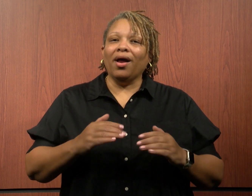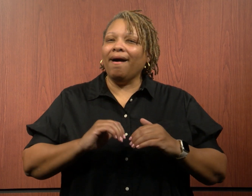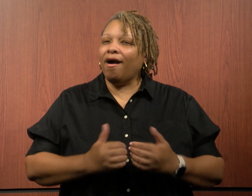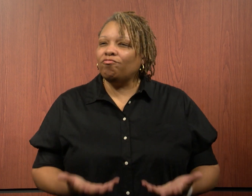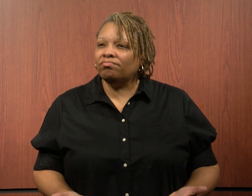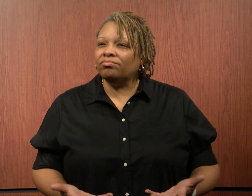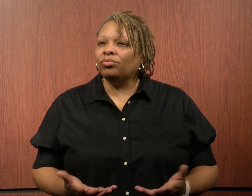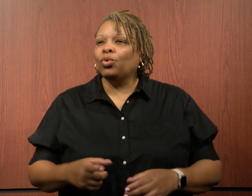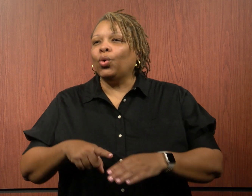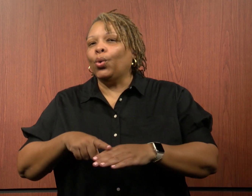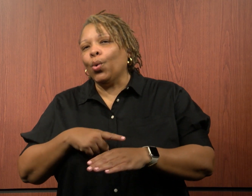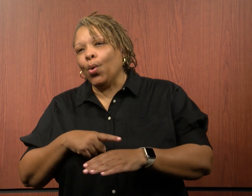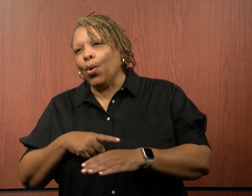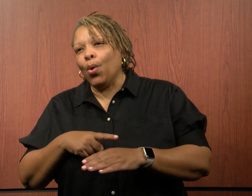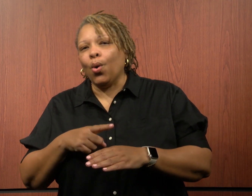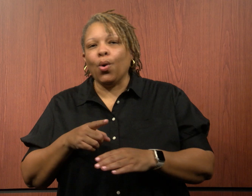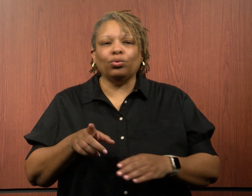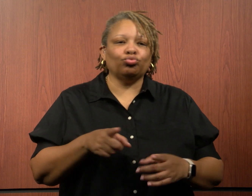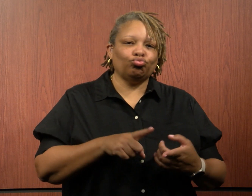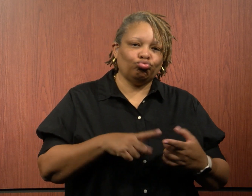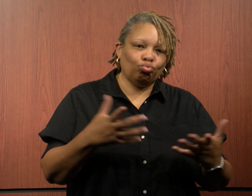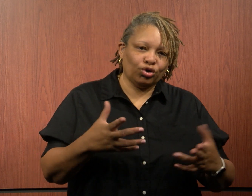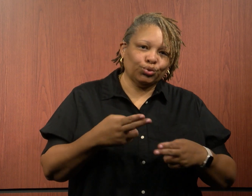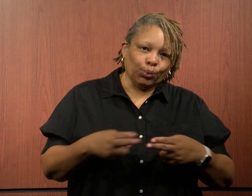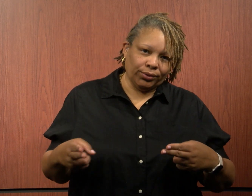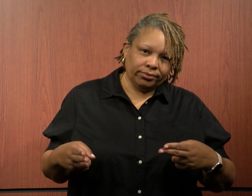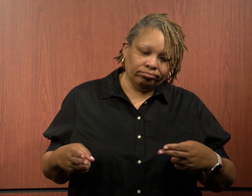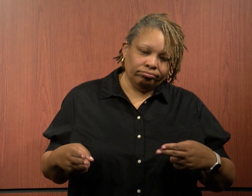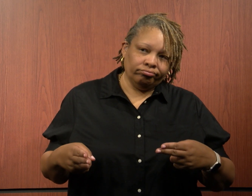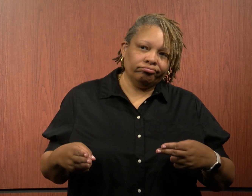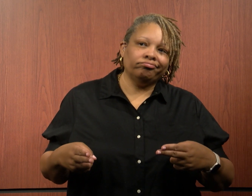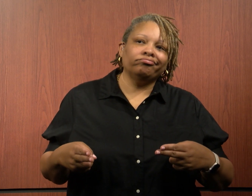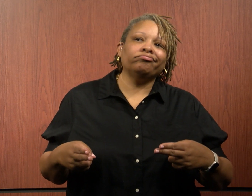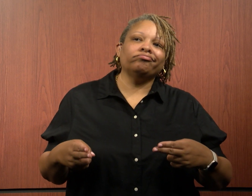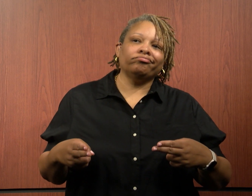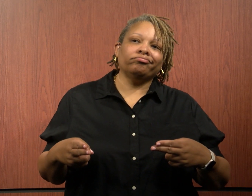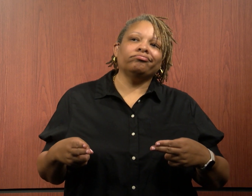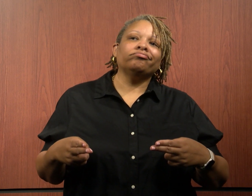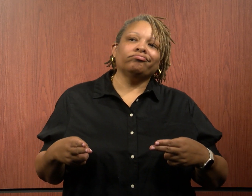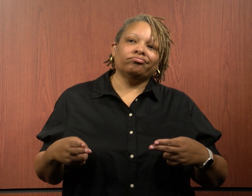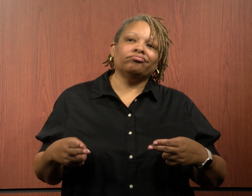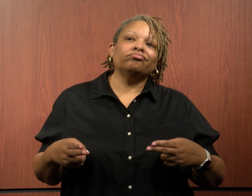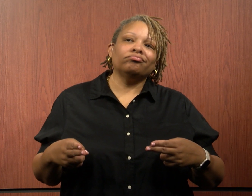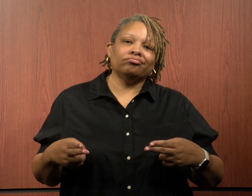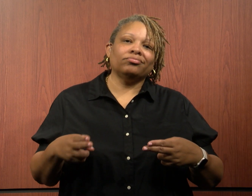individuals, longest to shortest. The letters are named after their recipients.